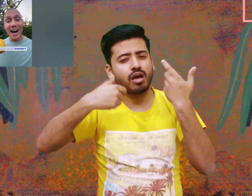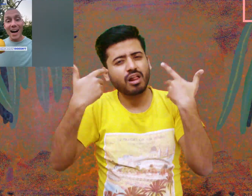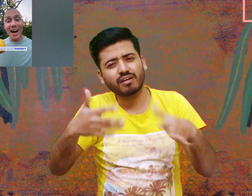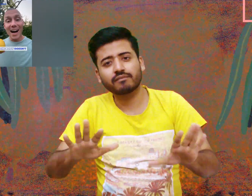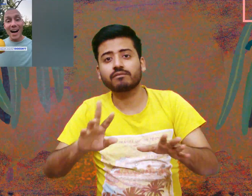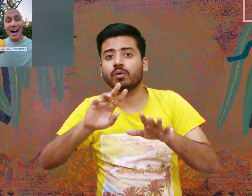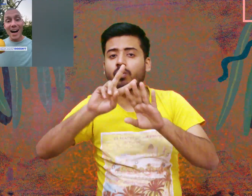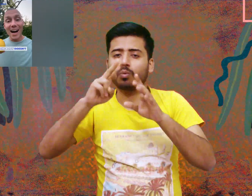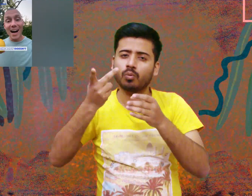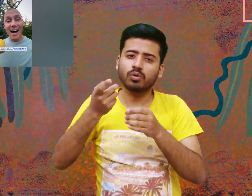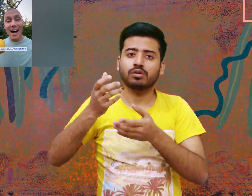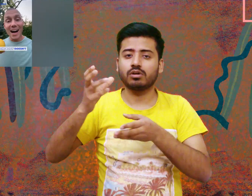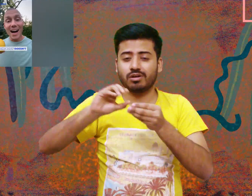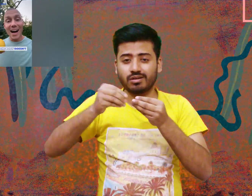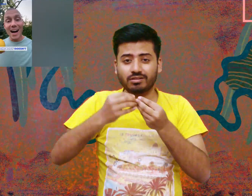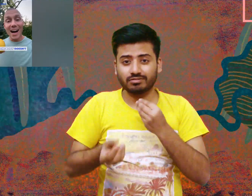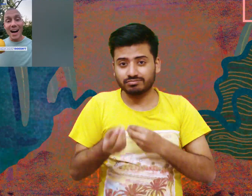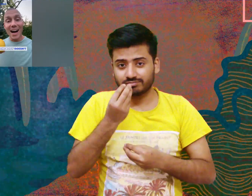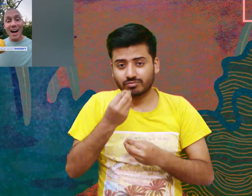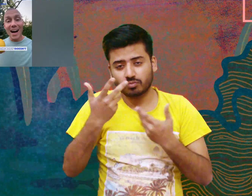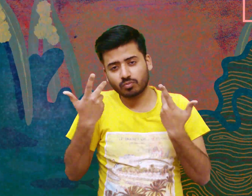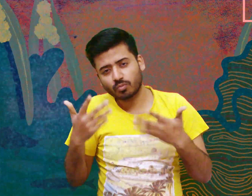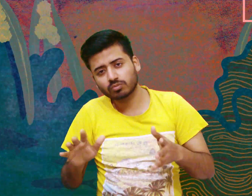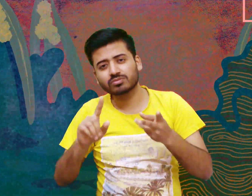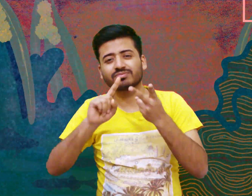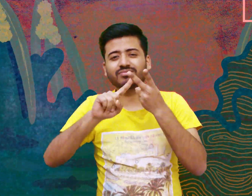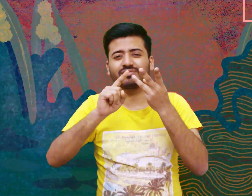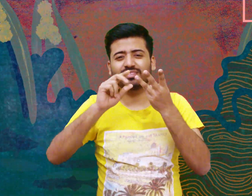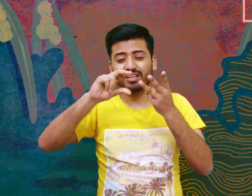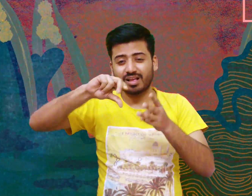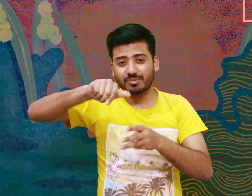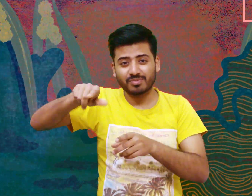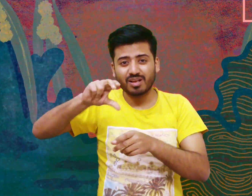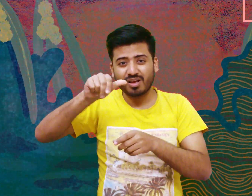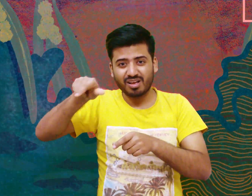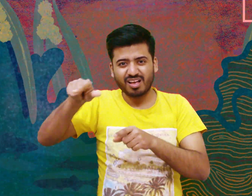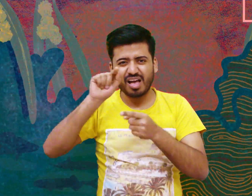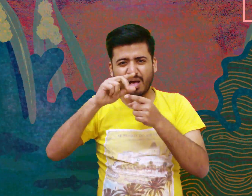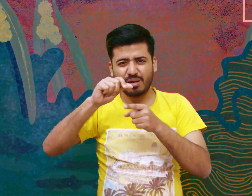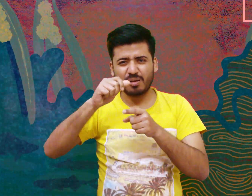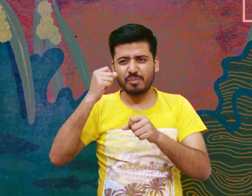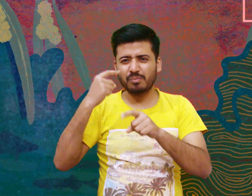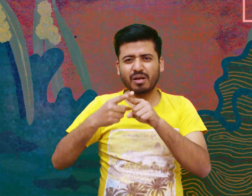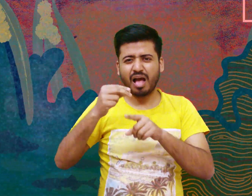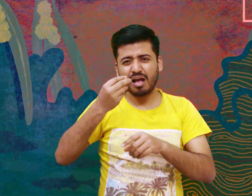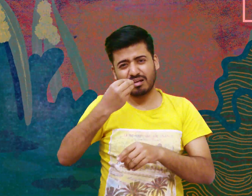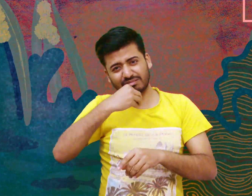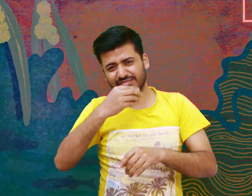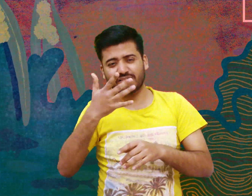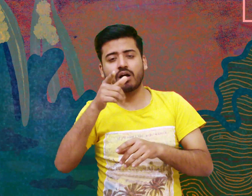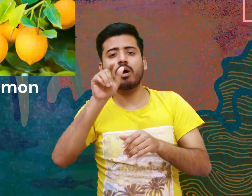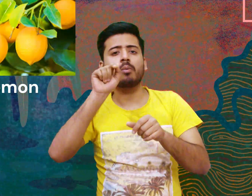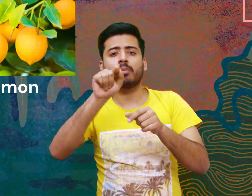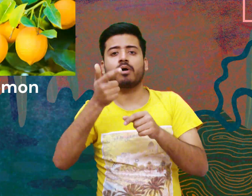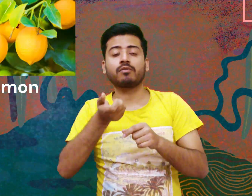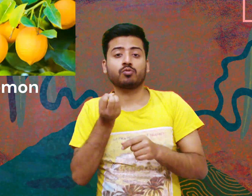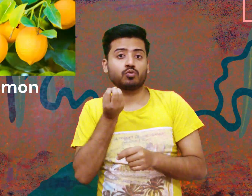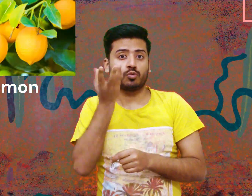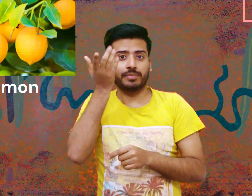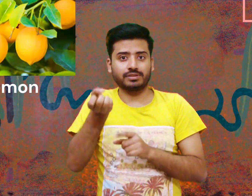tooth discoloration if taken during tooth development. What to do? Improve oral hygiene. Brush your teeth twice daily with